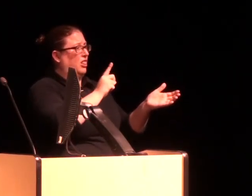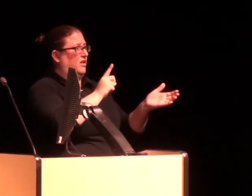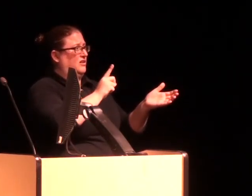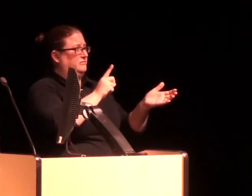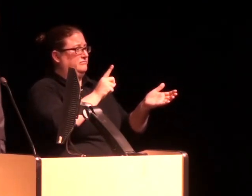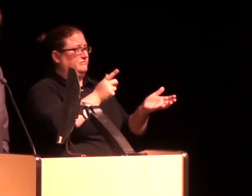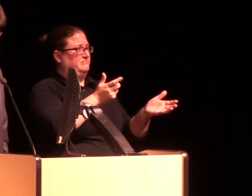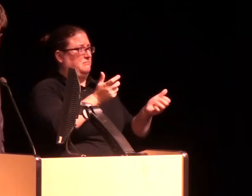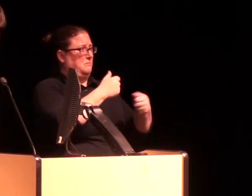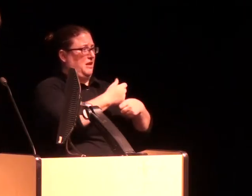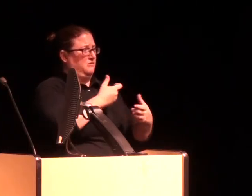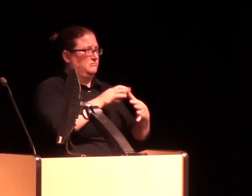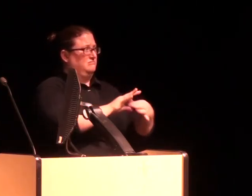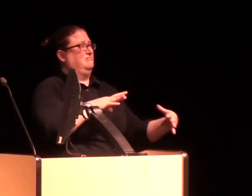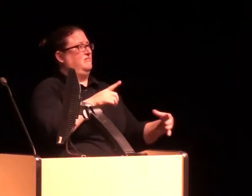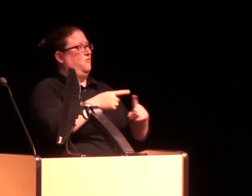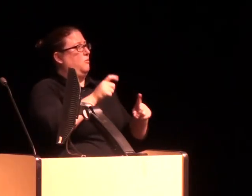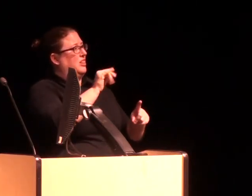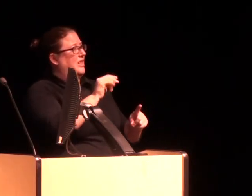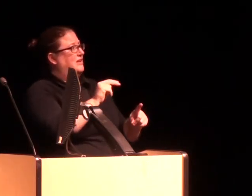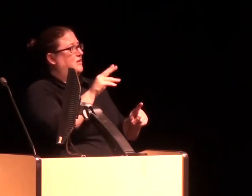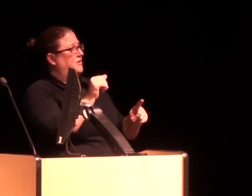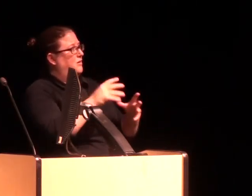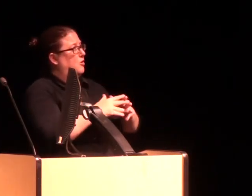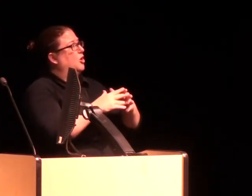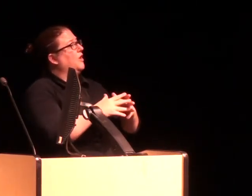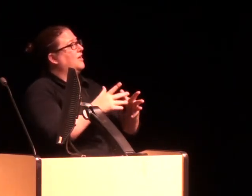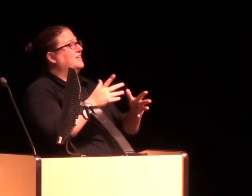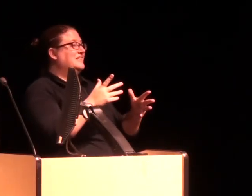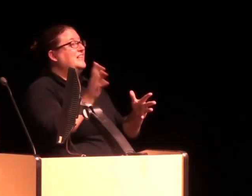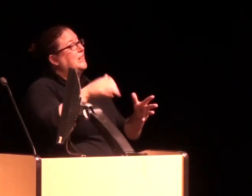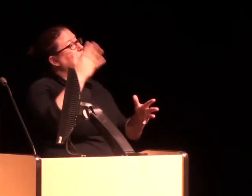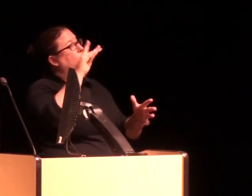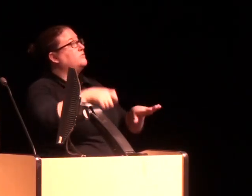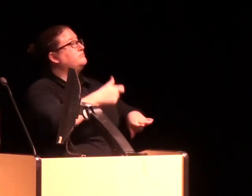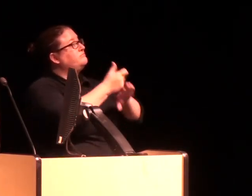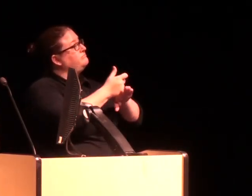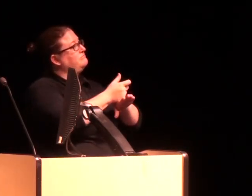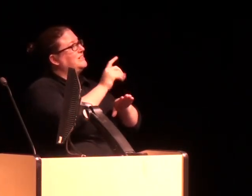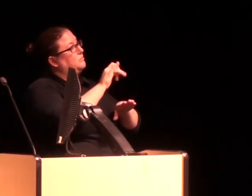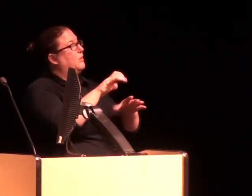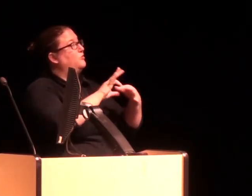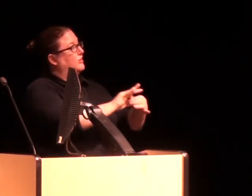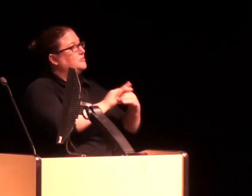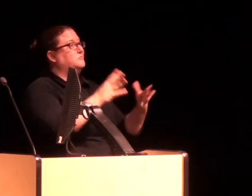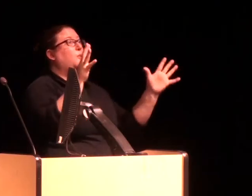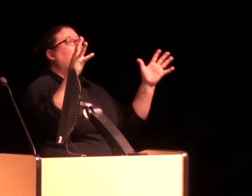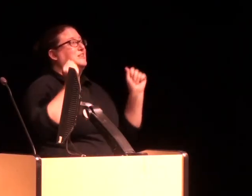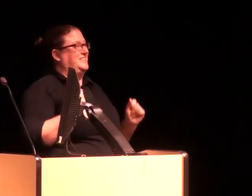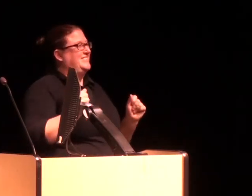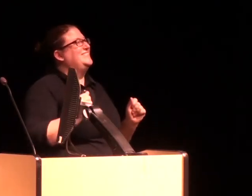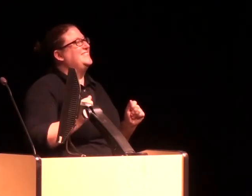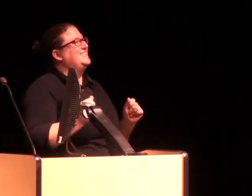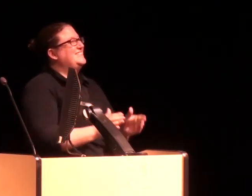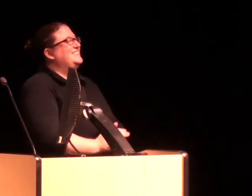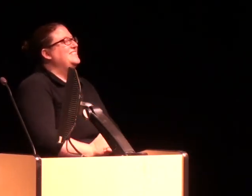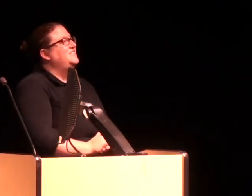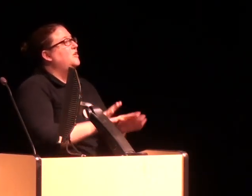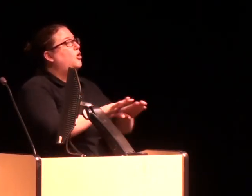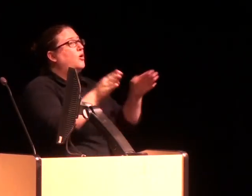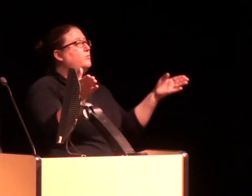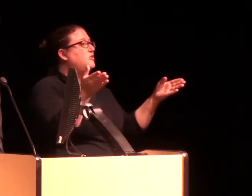we restored diplomatic relations. Applause. That's a turn tree. Okay? Opening the door to travel